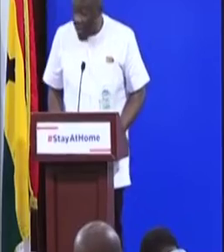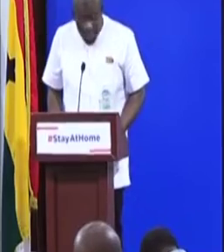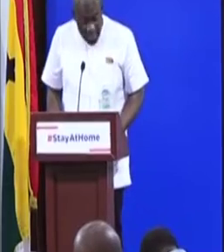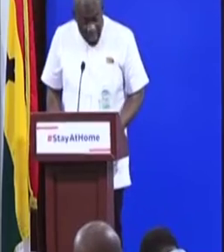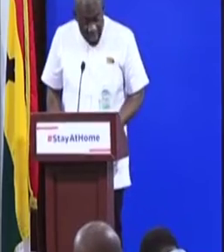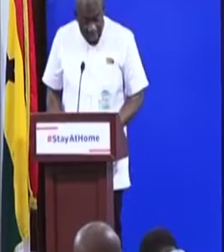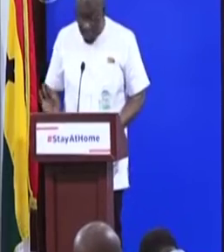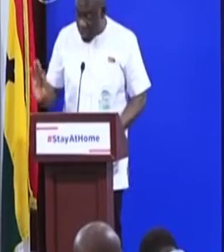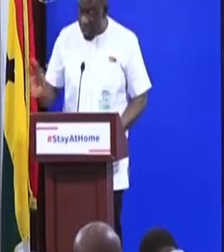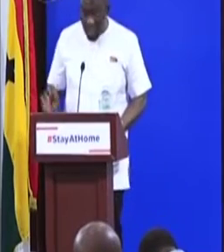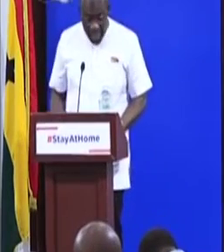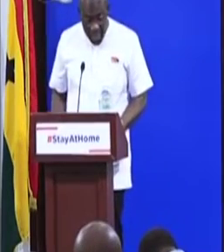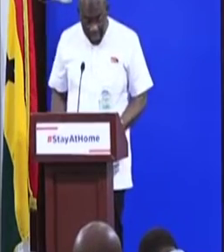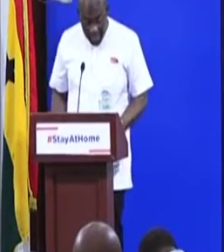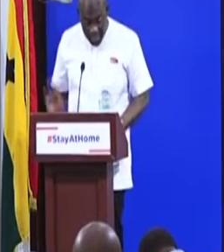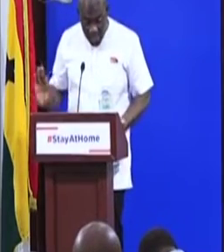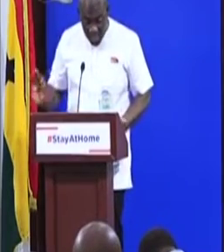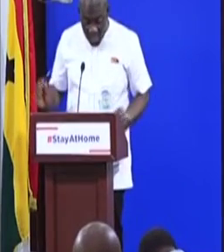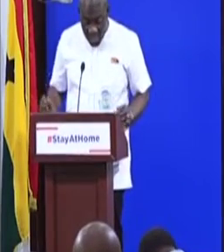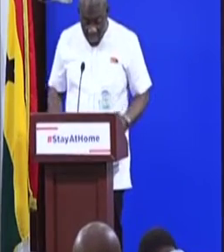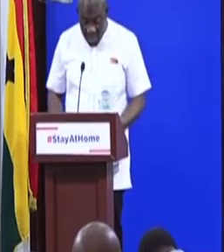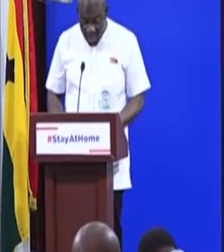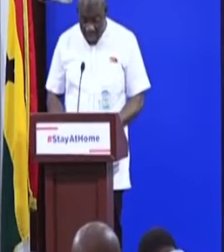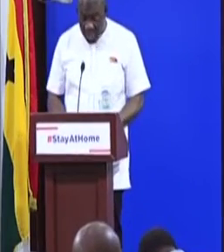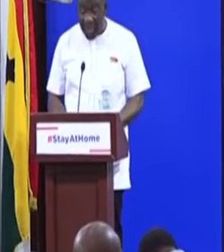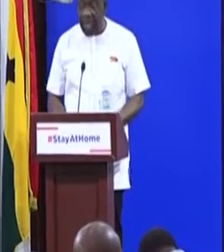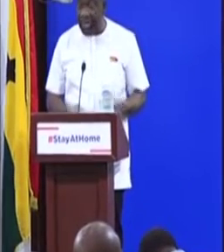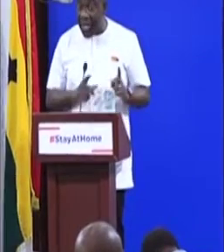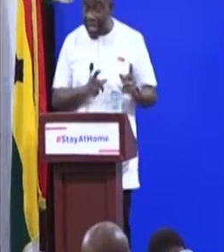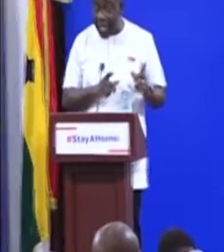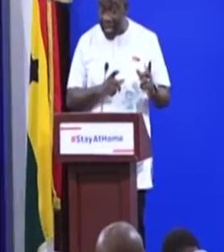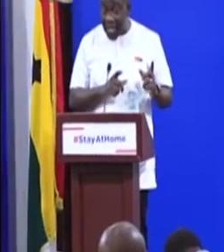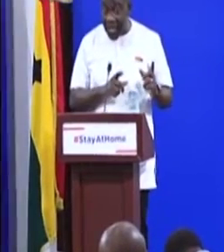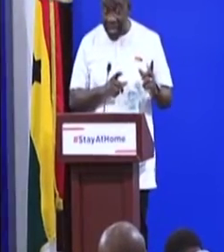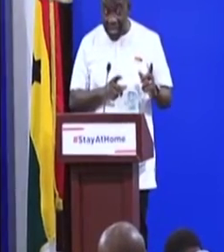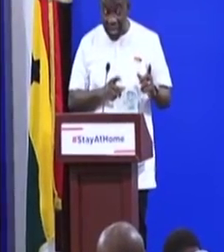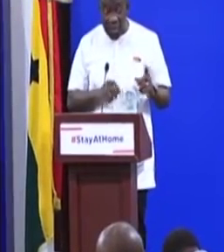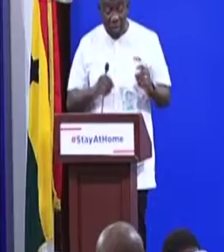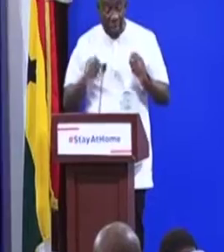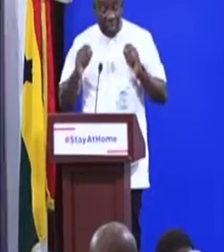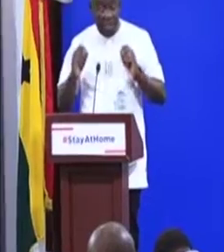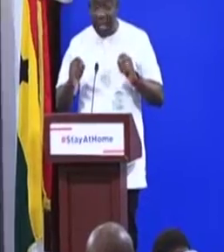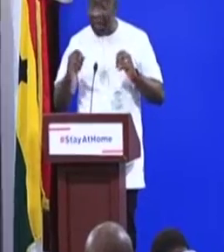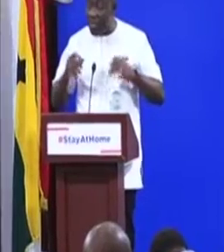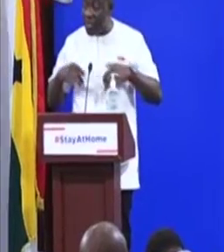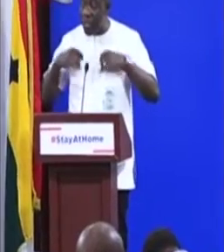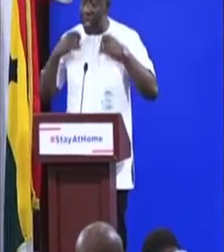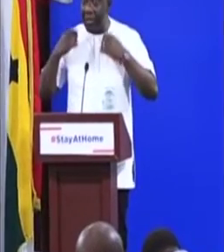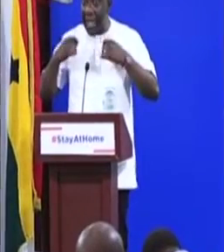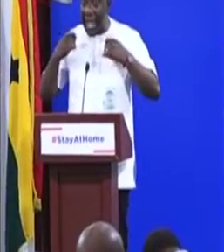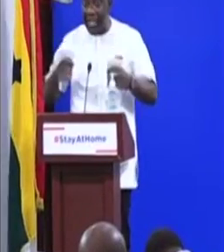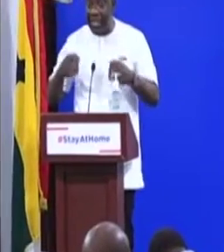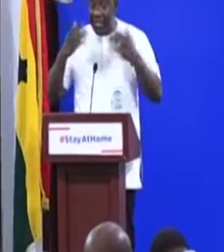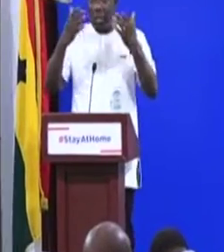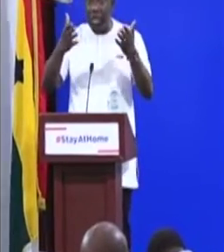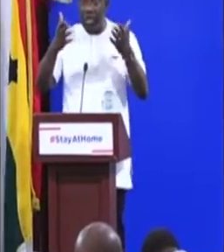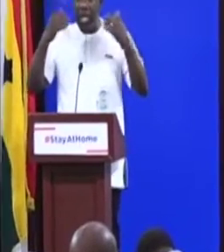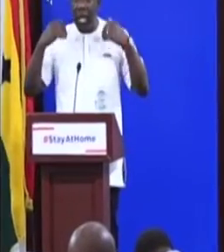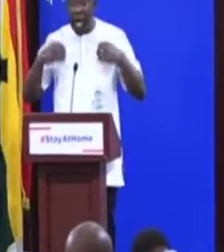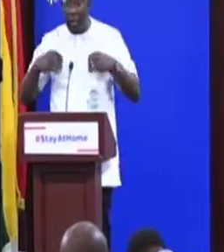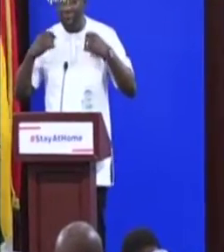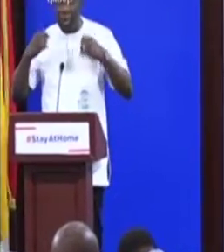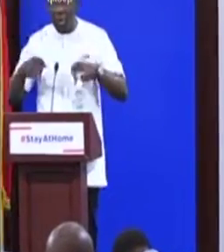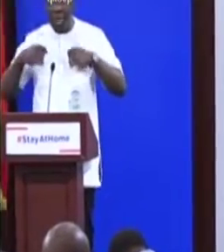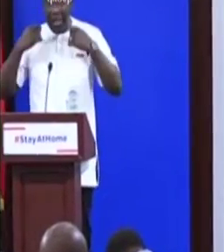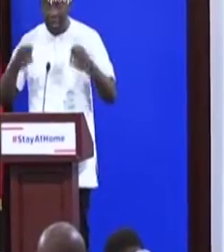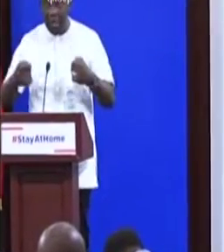ACP, you may want to refer that to your men and women out there on the beach. The media is an exempt category. We've asked media persons to carry IDs. And colleagues,